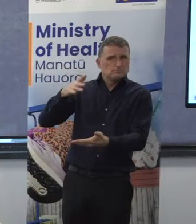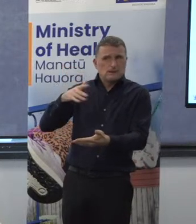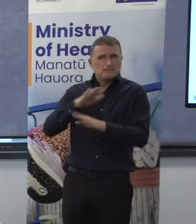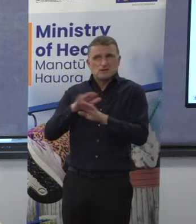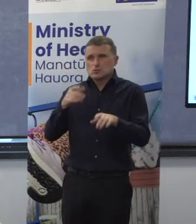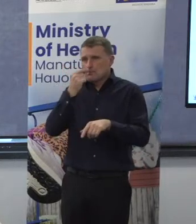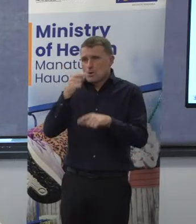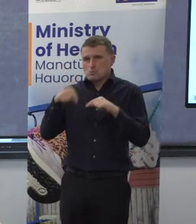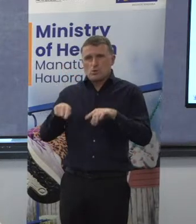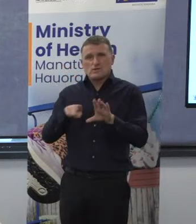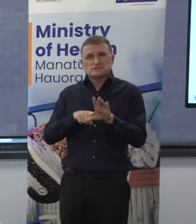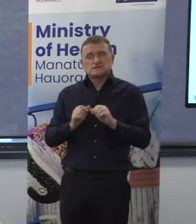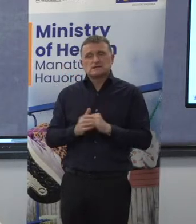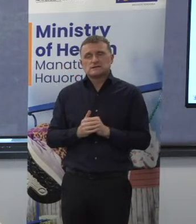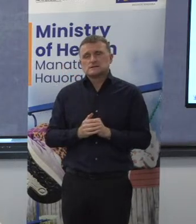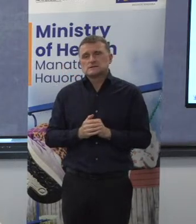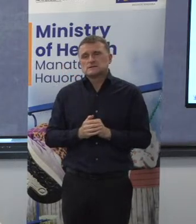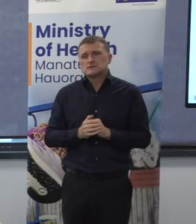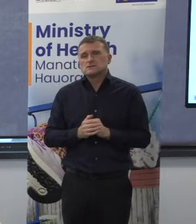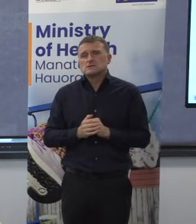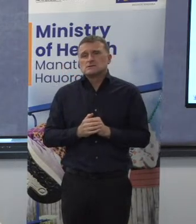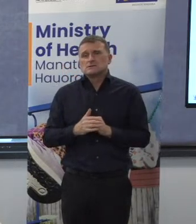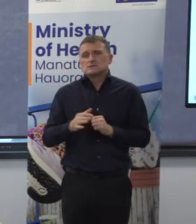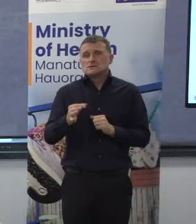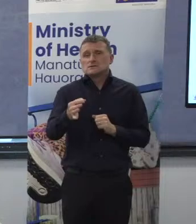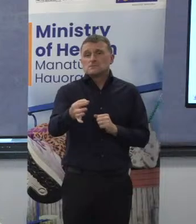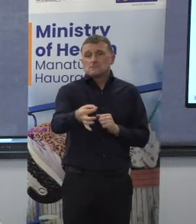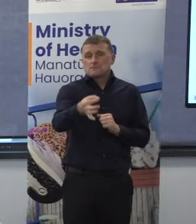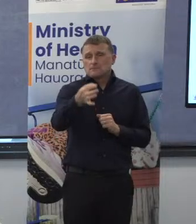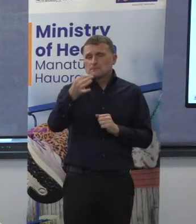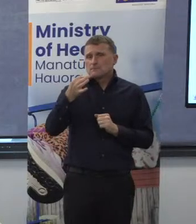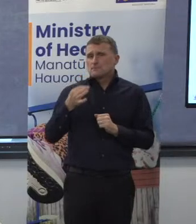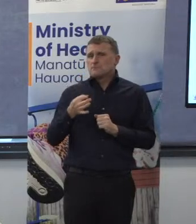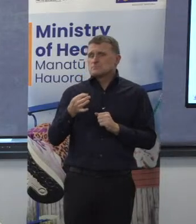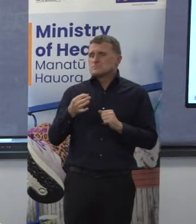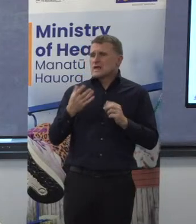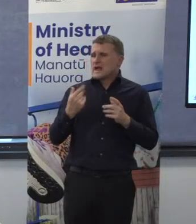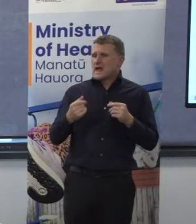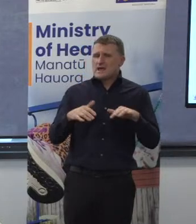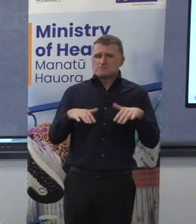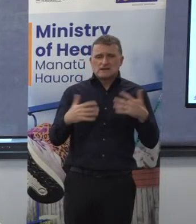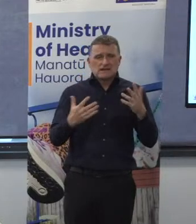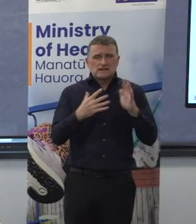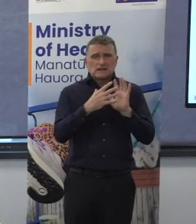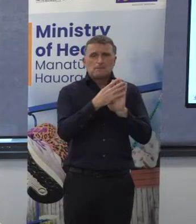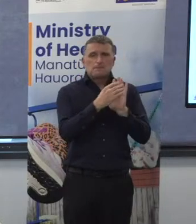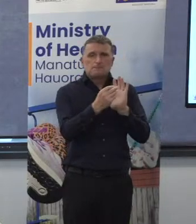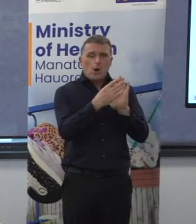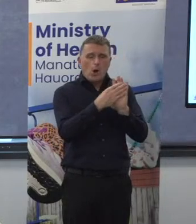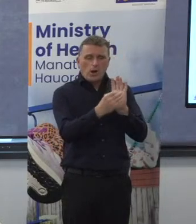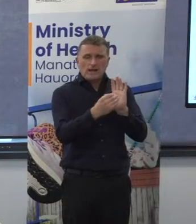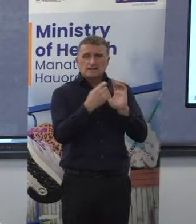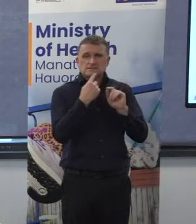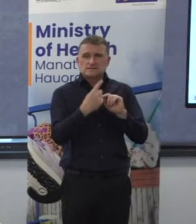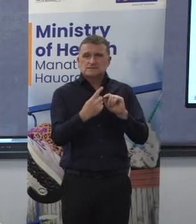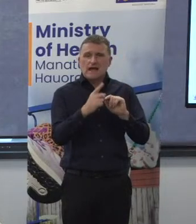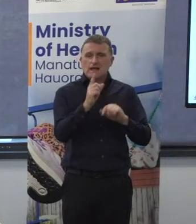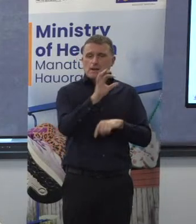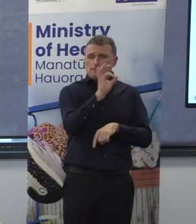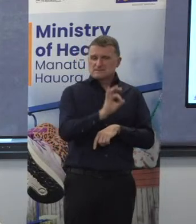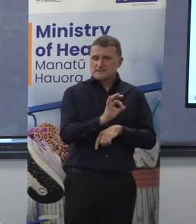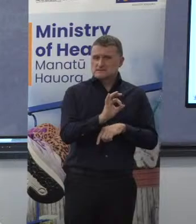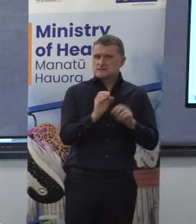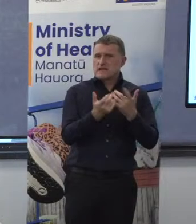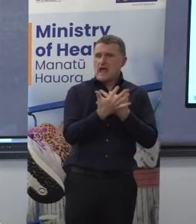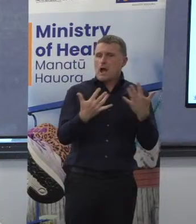there any modelling at the moment which says the percentage of New Zealanders who have had COVID? Yeah, that's a